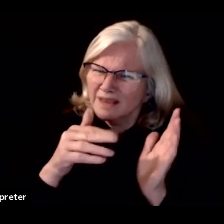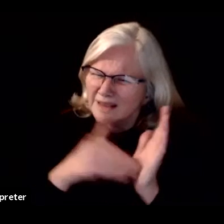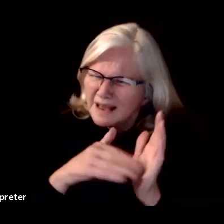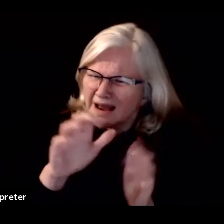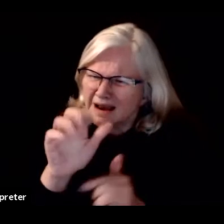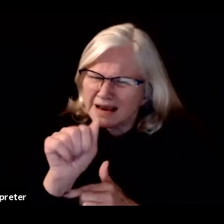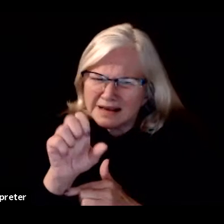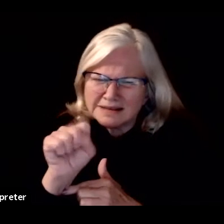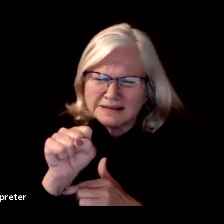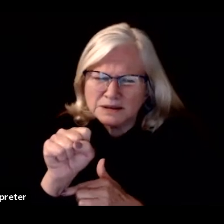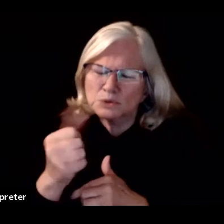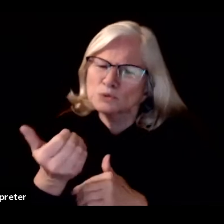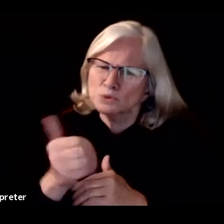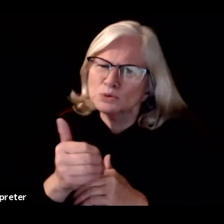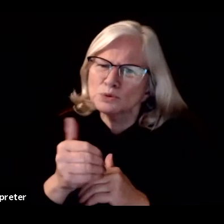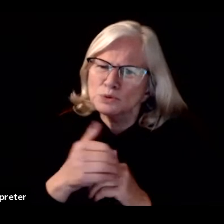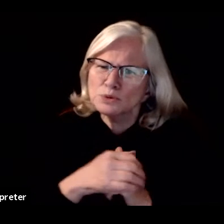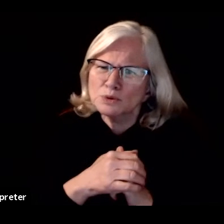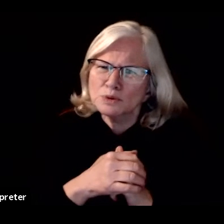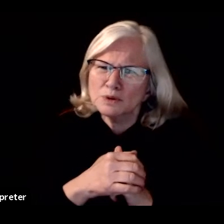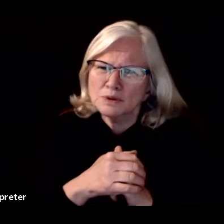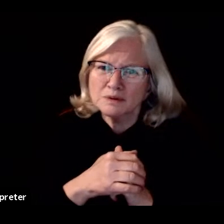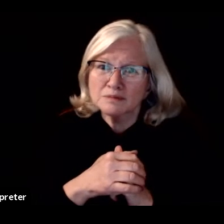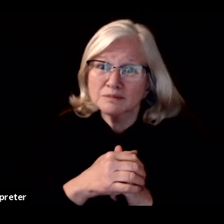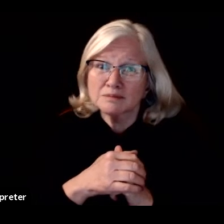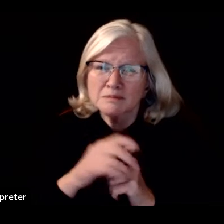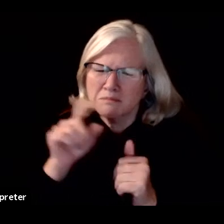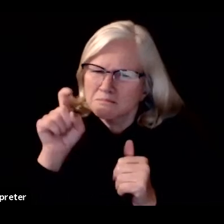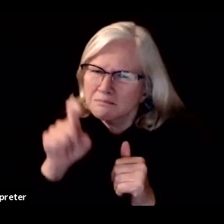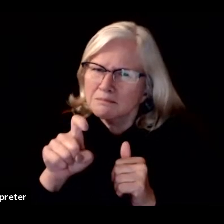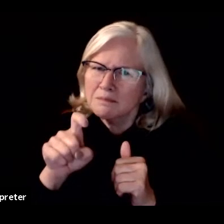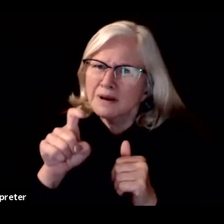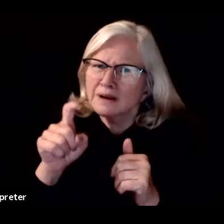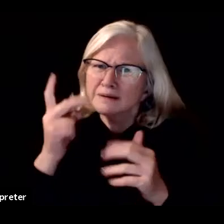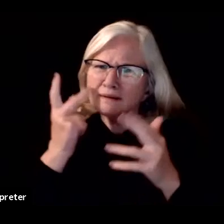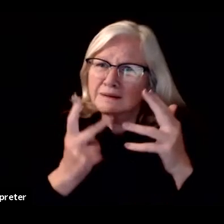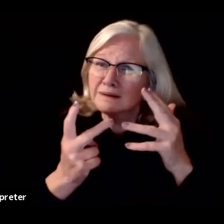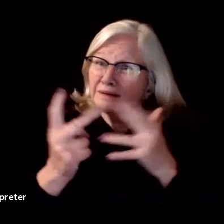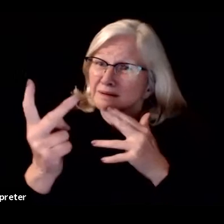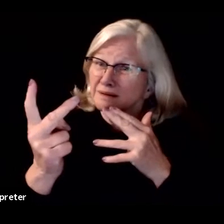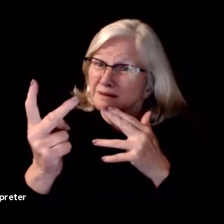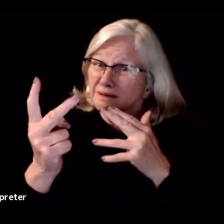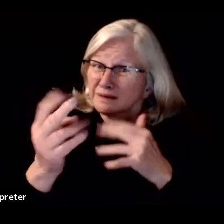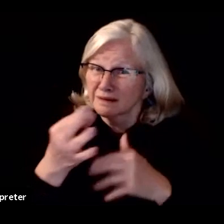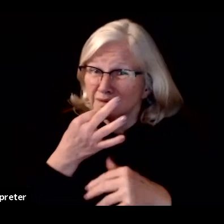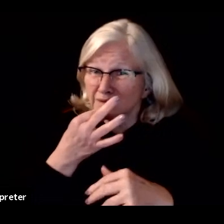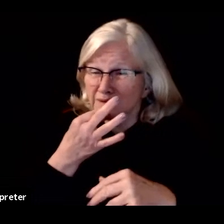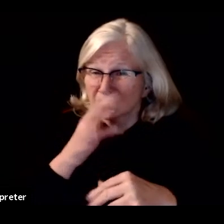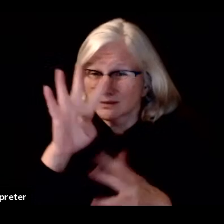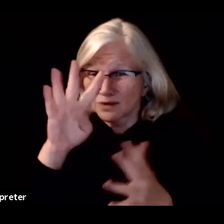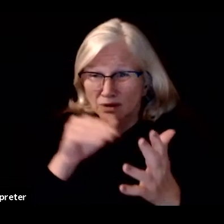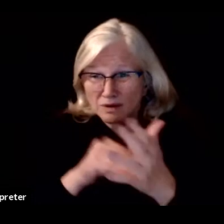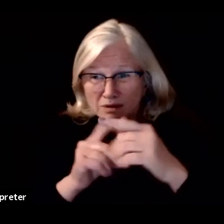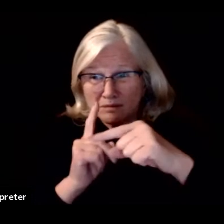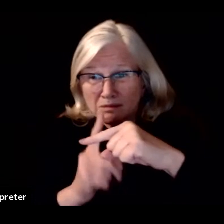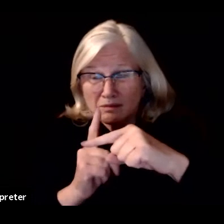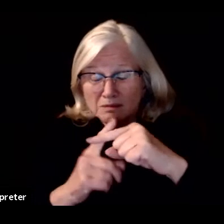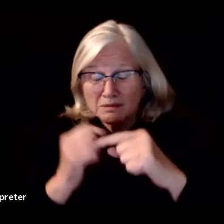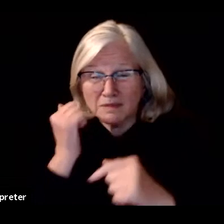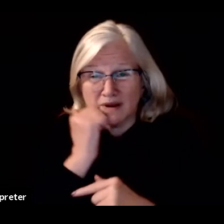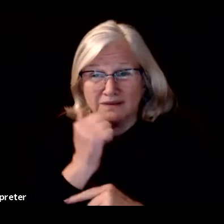hitting 4,000 cases at some point in the very near future. The weekly change in cases continues to